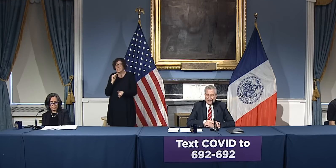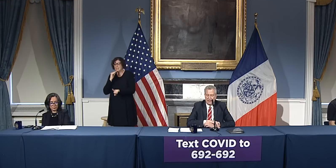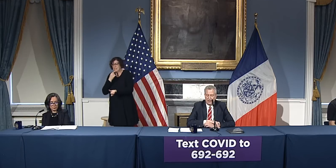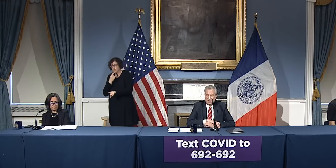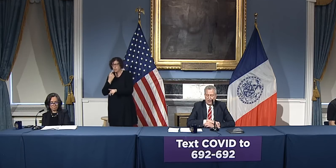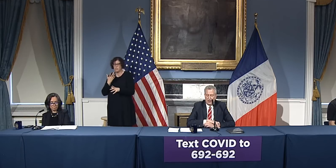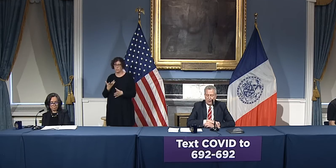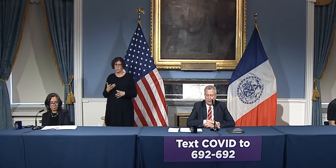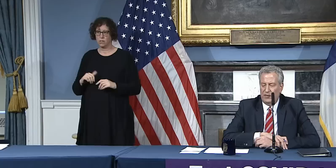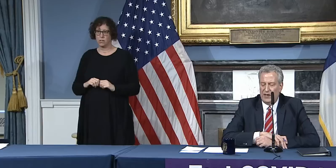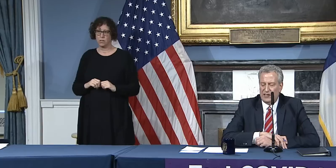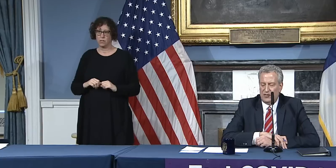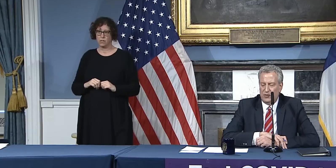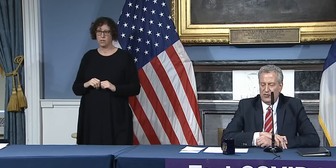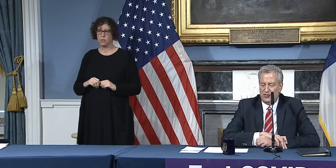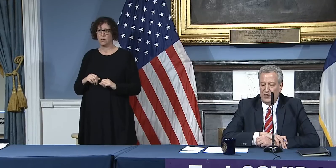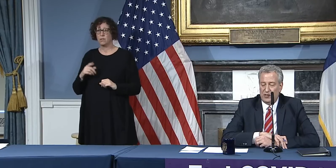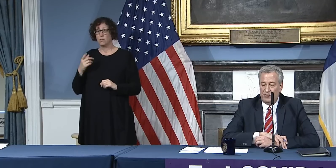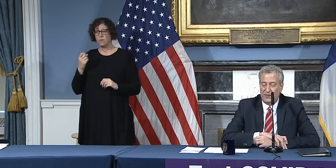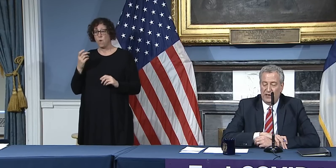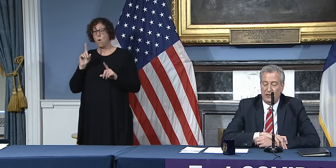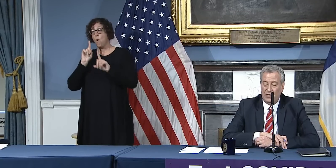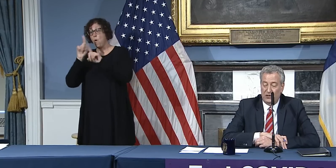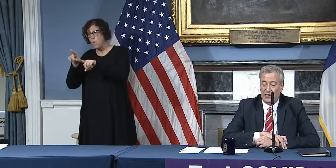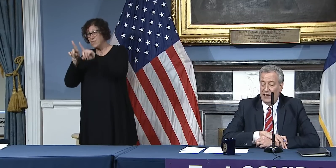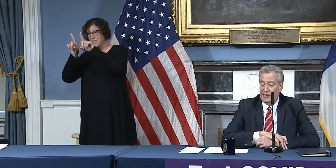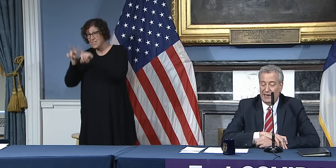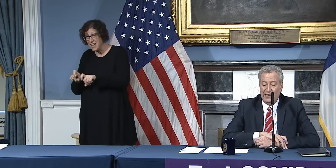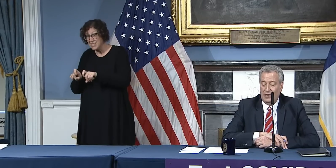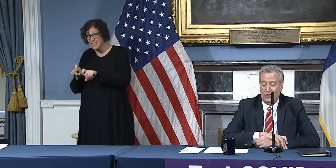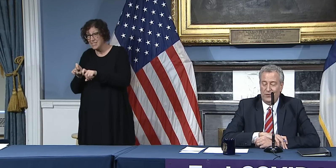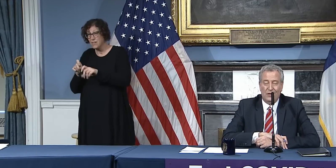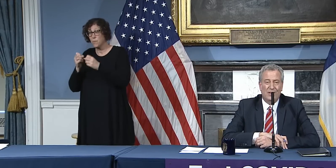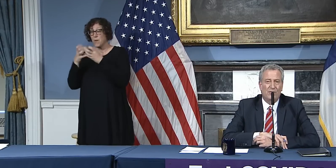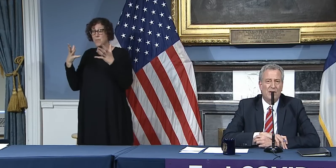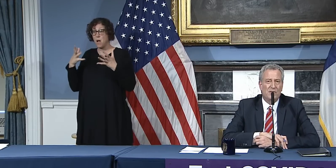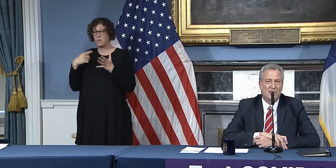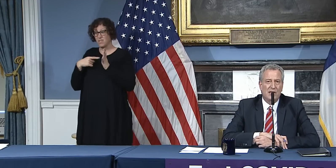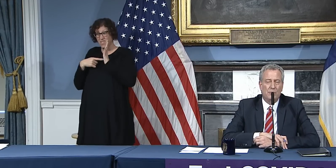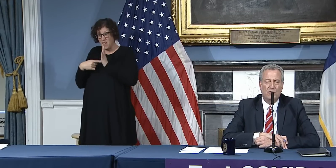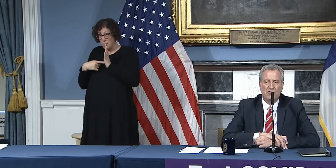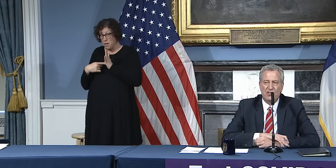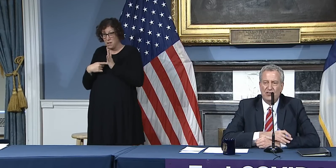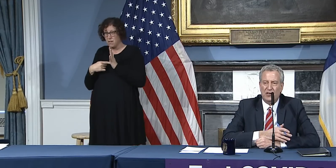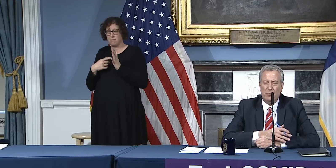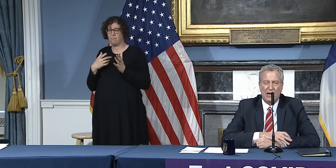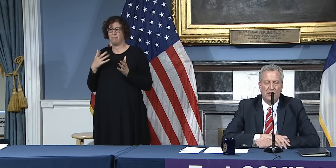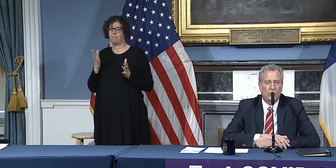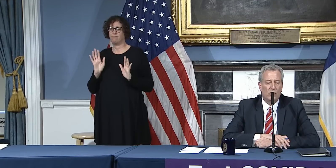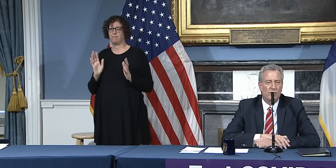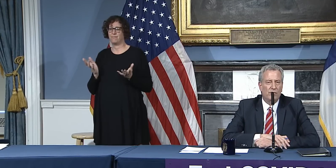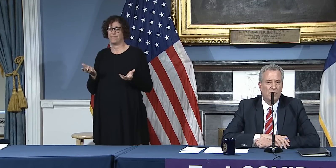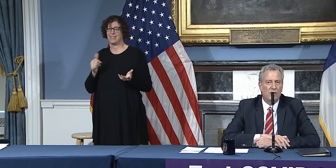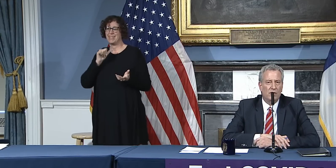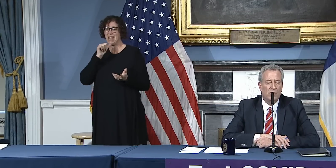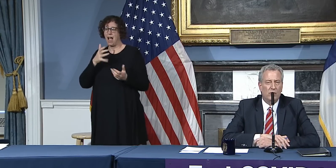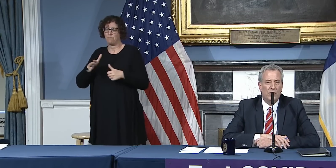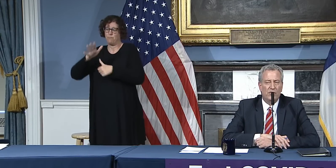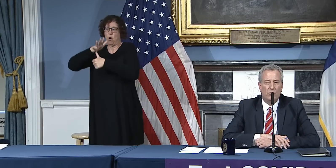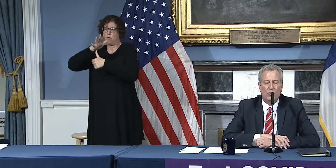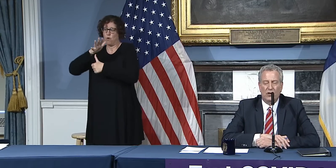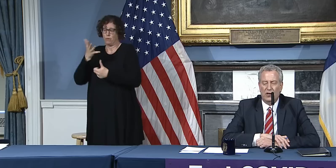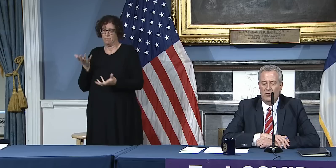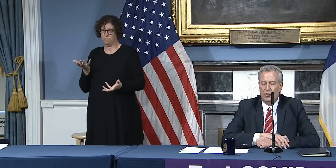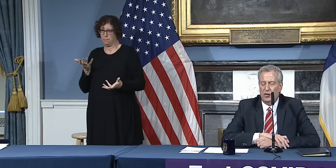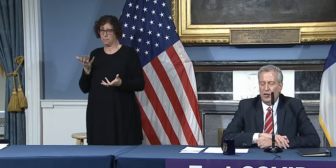with testing. If that situation changed profoundly, we'd look at, again, I don't think it'll ever have the same strategic impact it would have, a